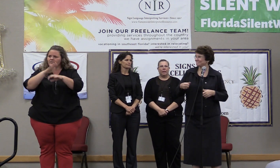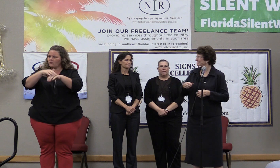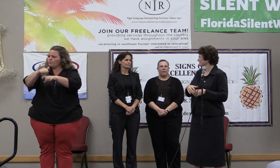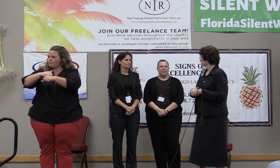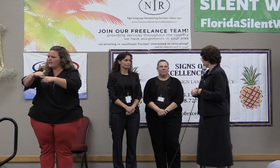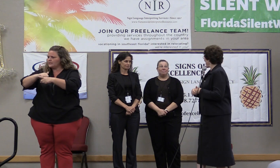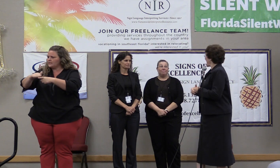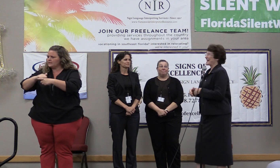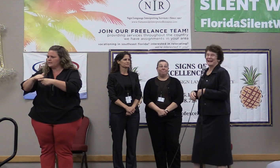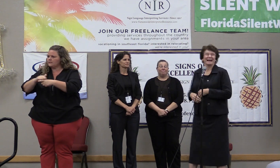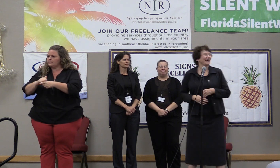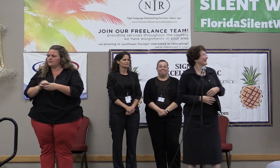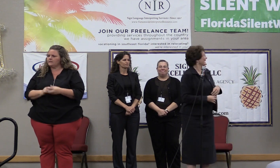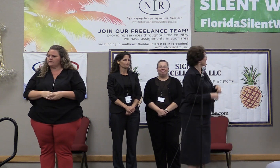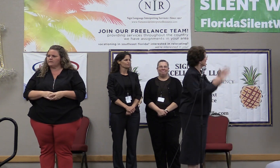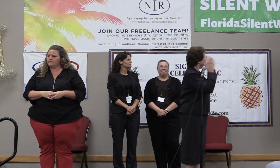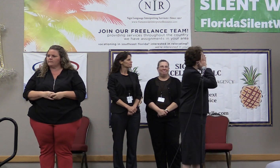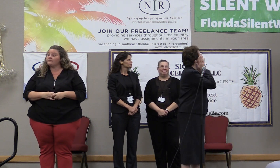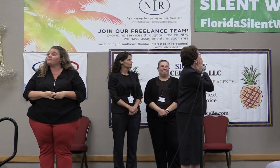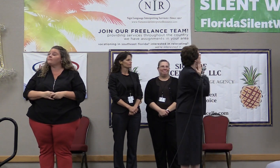practice.